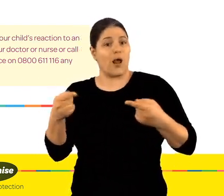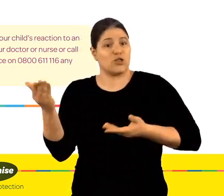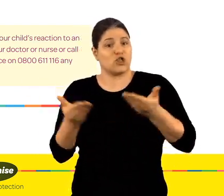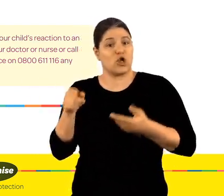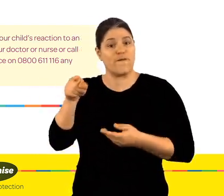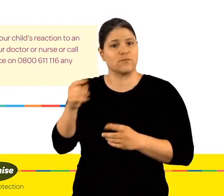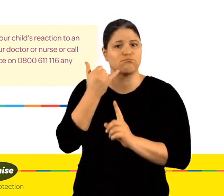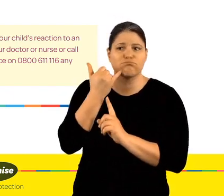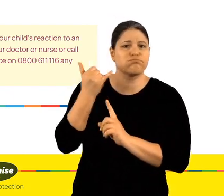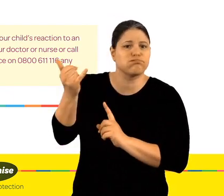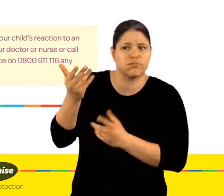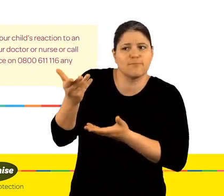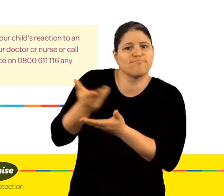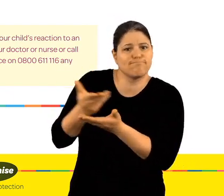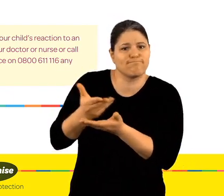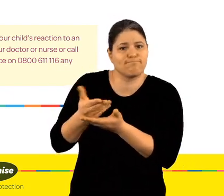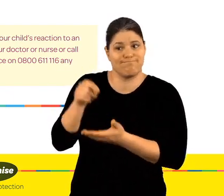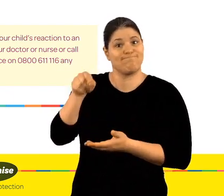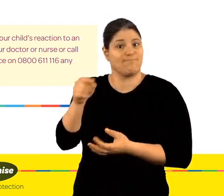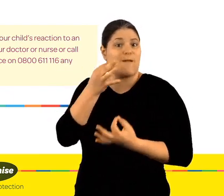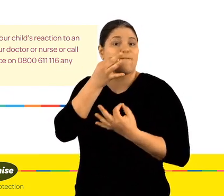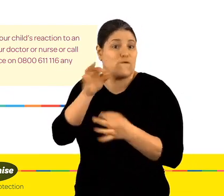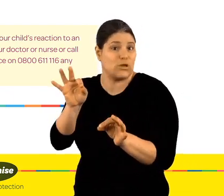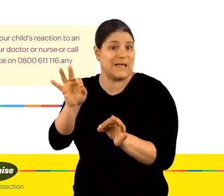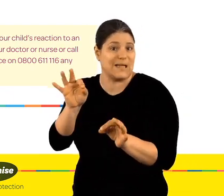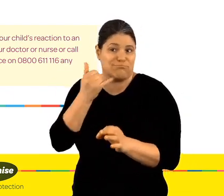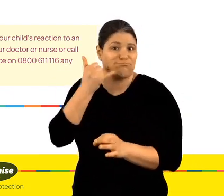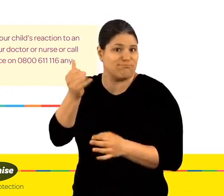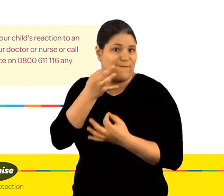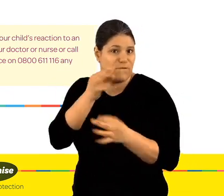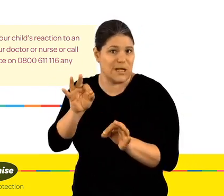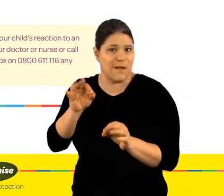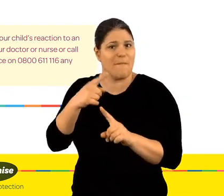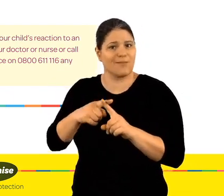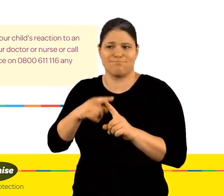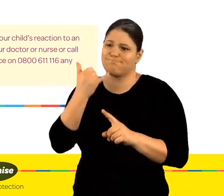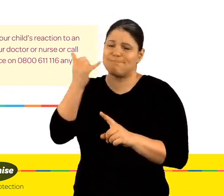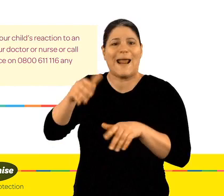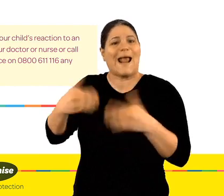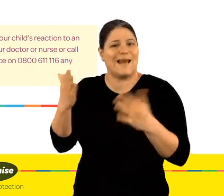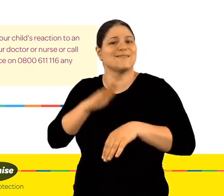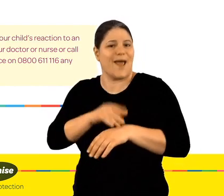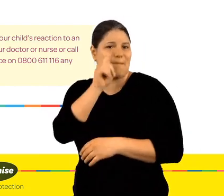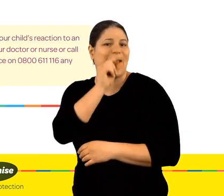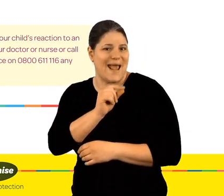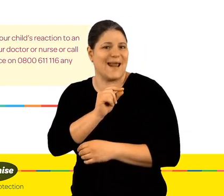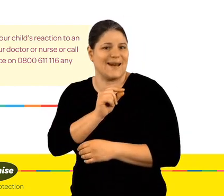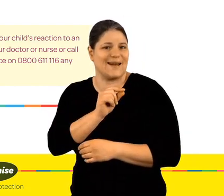service on 0800 611 116, any time, day or night.